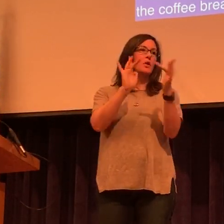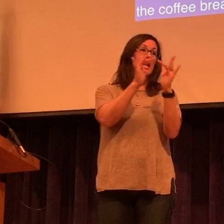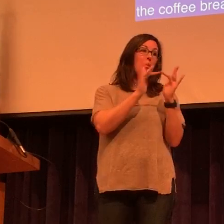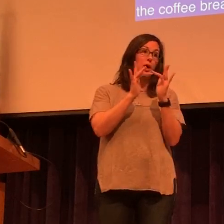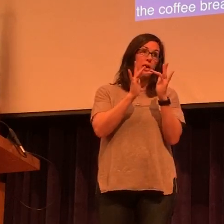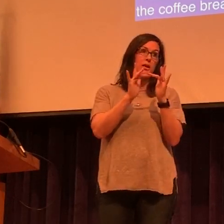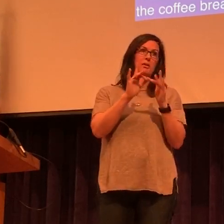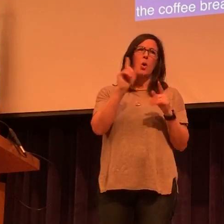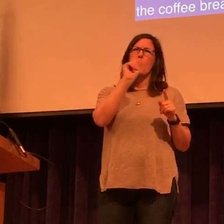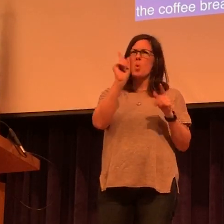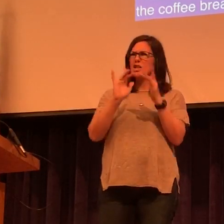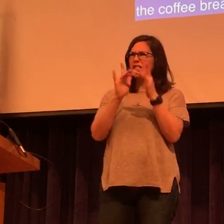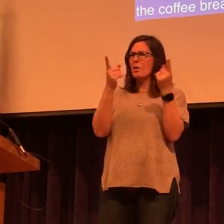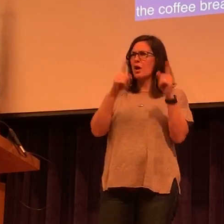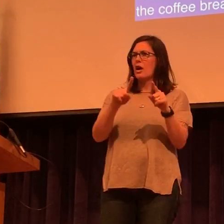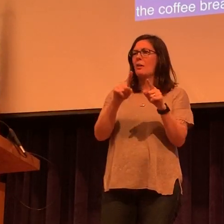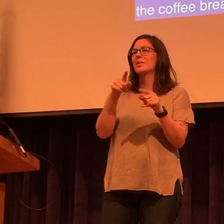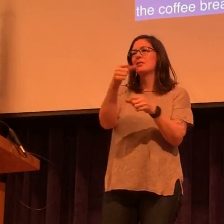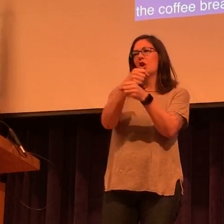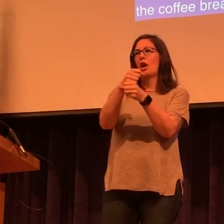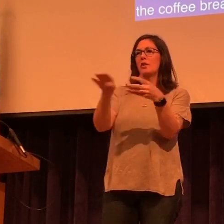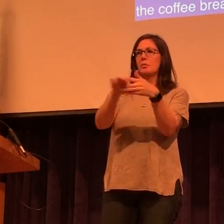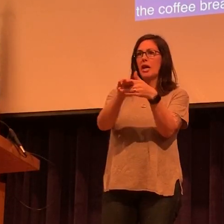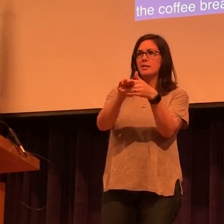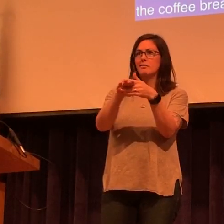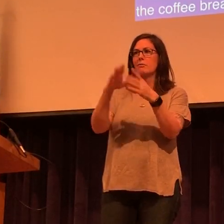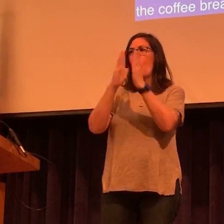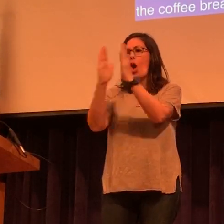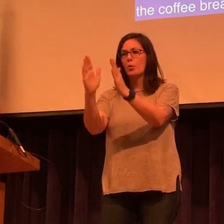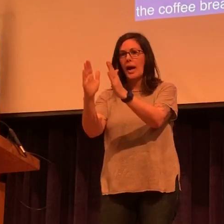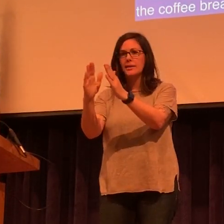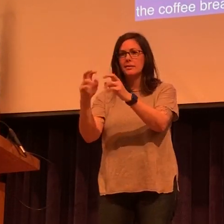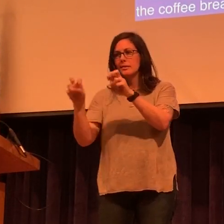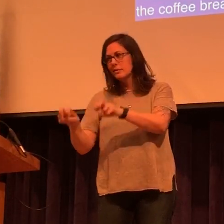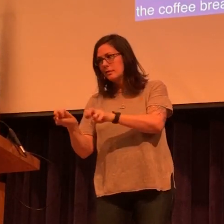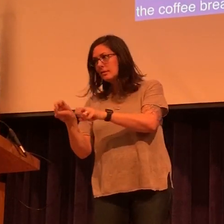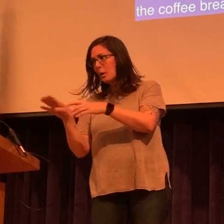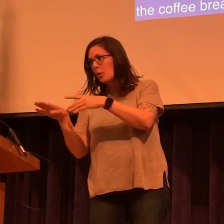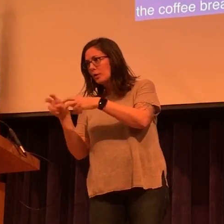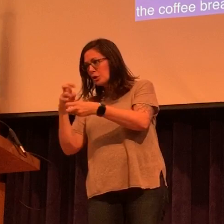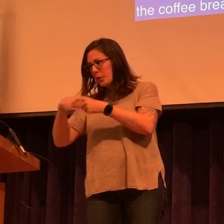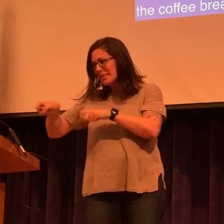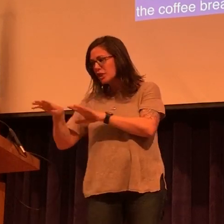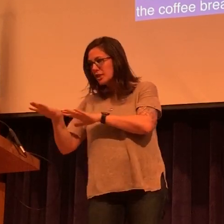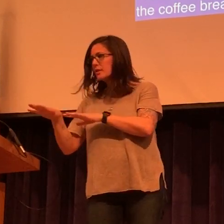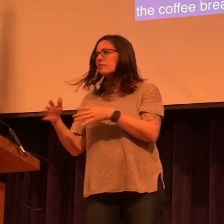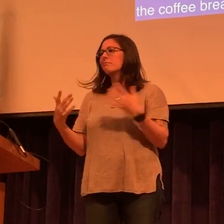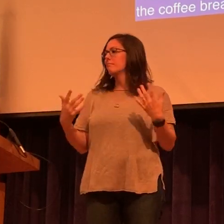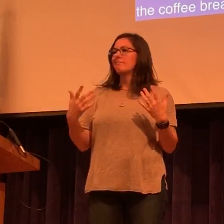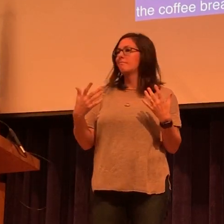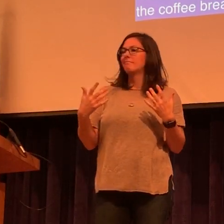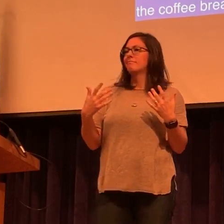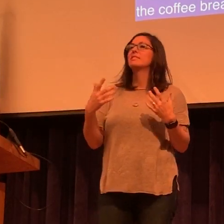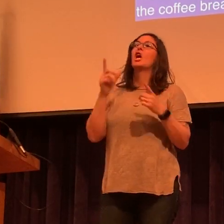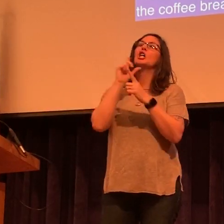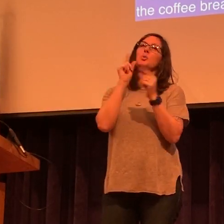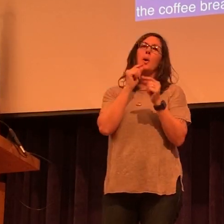So conferences, we all know, are great for networking, but where does that networking happen? In the hallways, at coffee breaks, at the transition